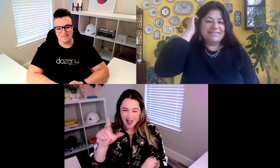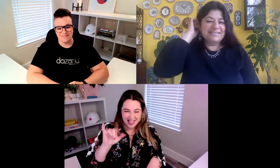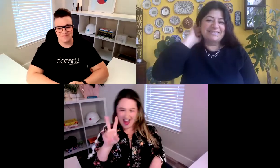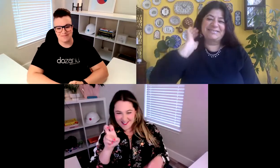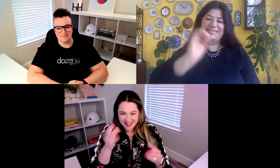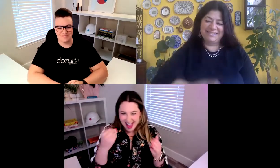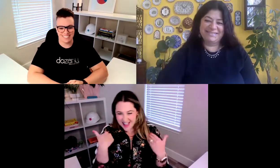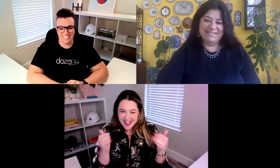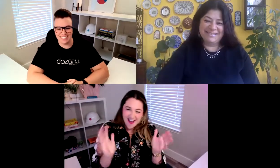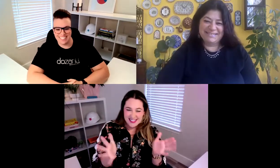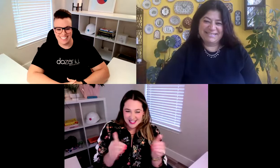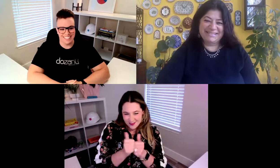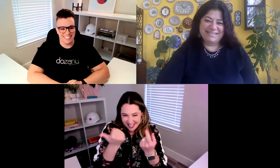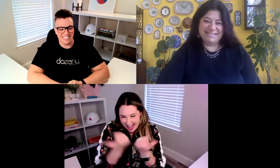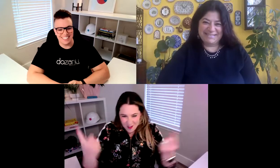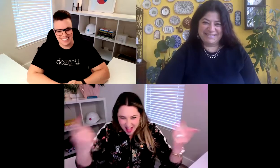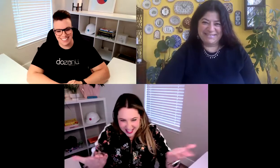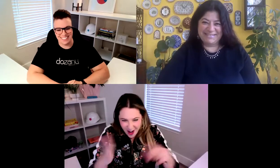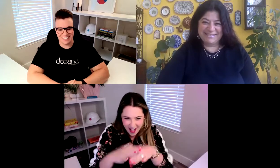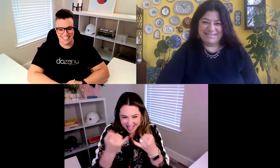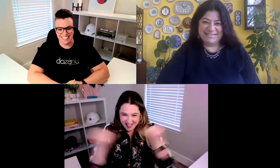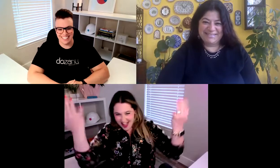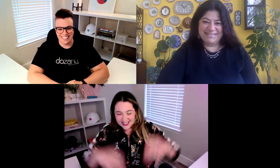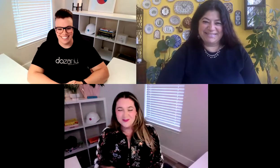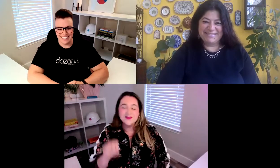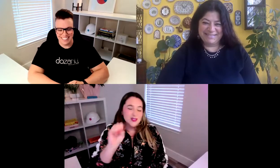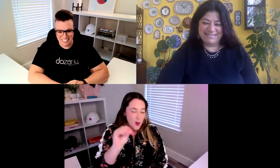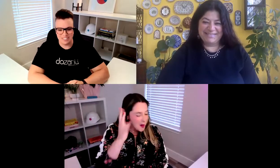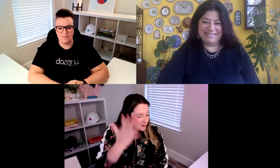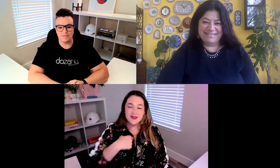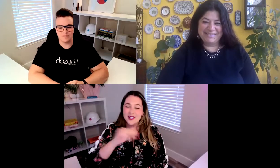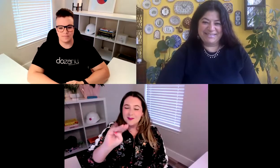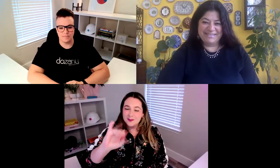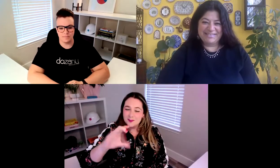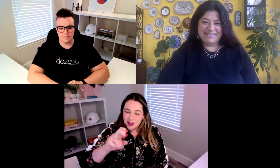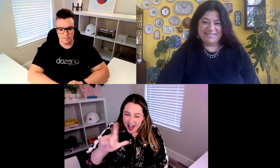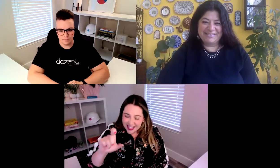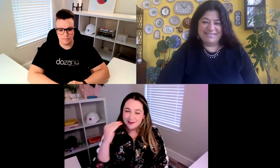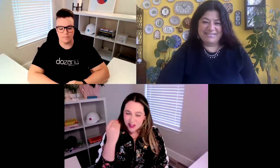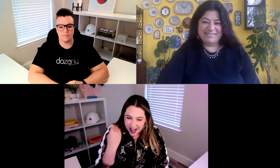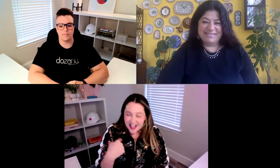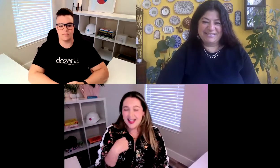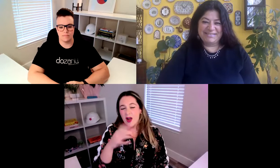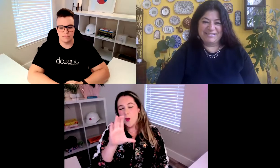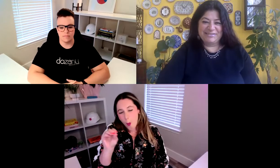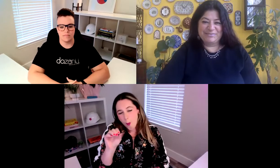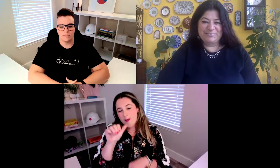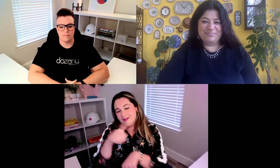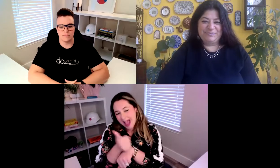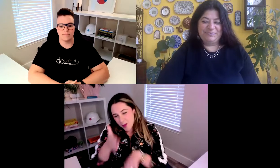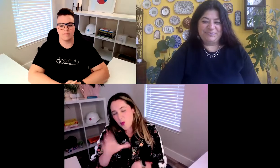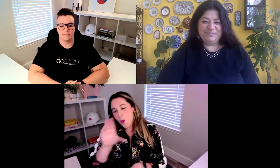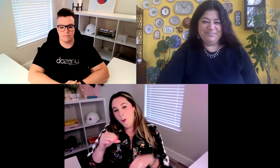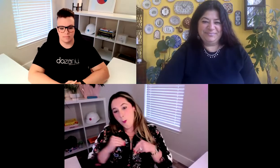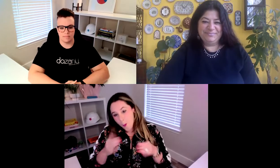for having us here tonight. I'm so excited. We're having so much fun having this conversation with you all here going live. So I first want to introduce